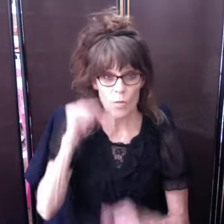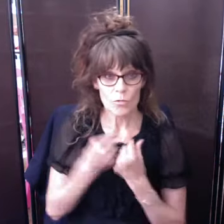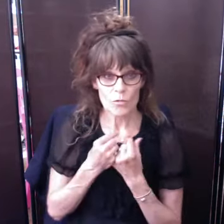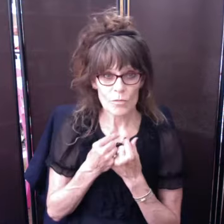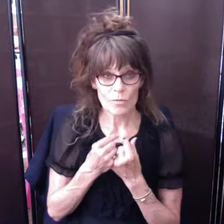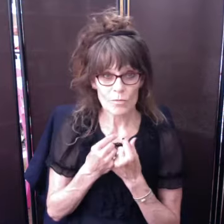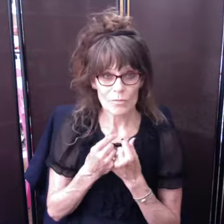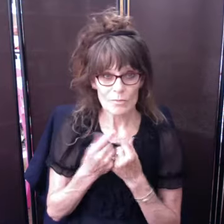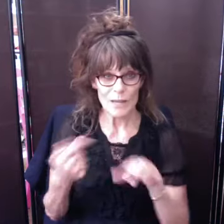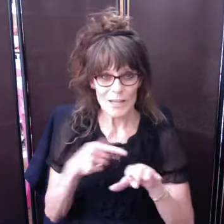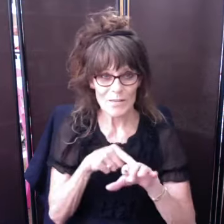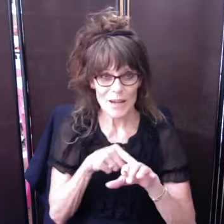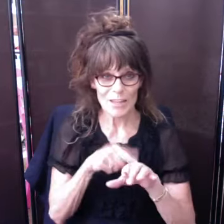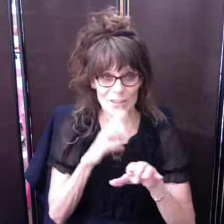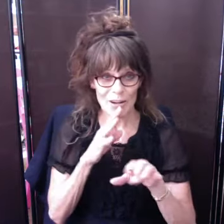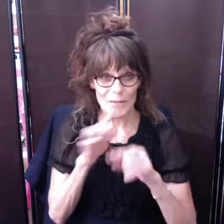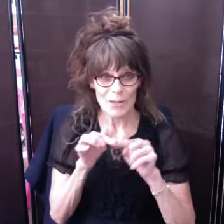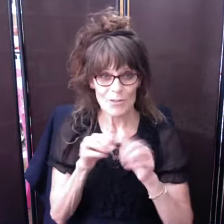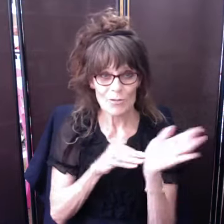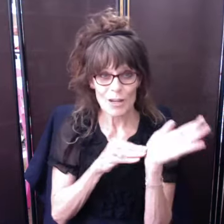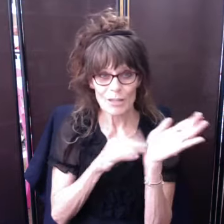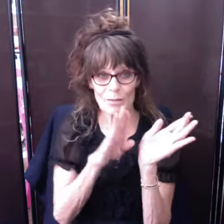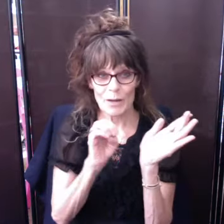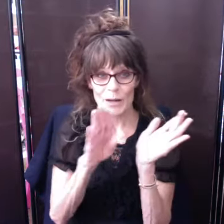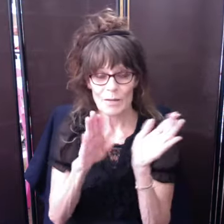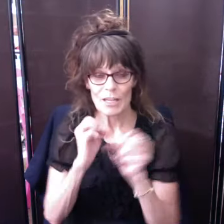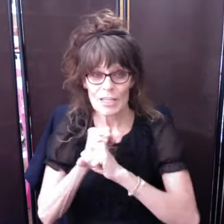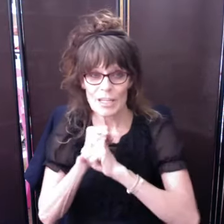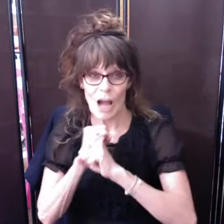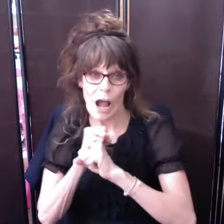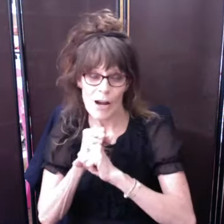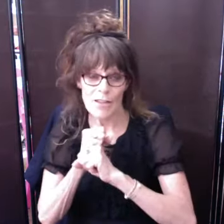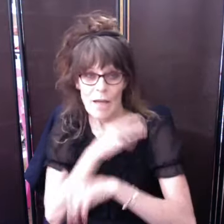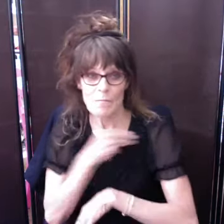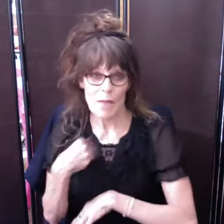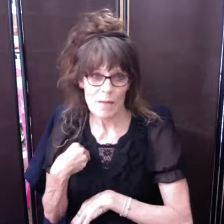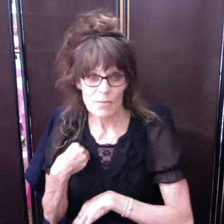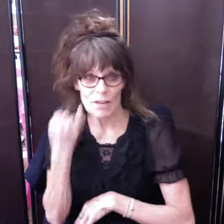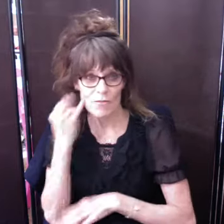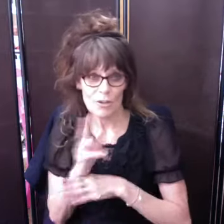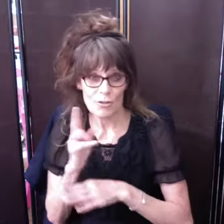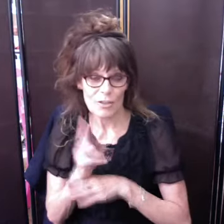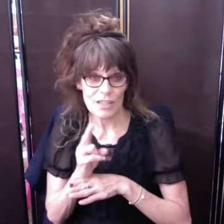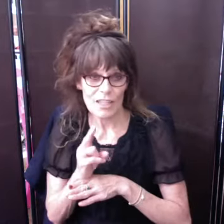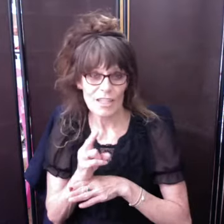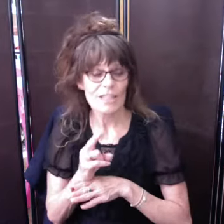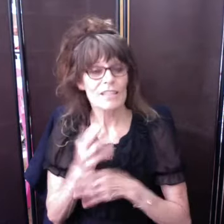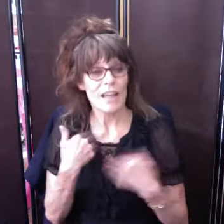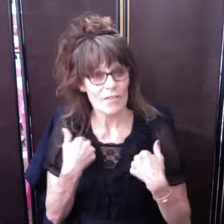way. What did Dr. Bob say? Let's guard that erring member, the tongue, and if we use it, let's use it with tolerance and kindliness. And